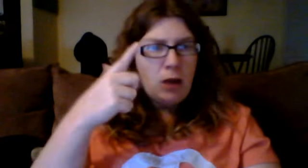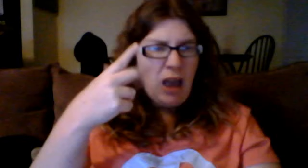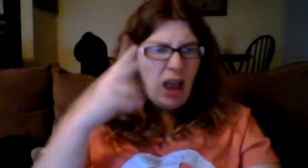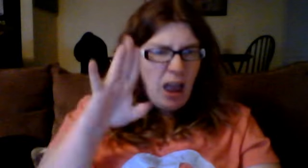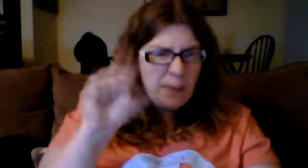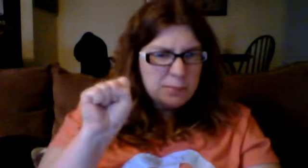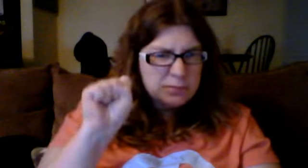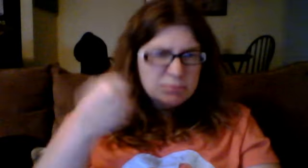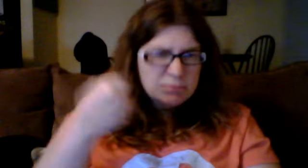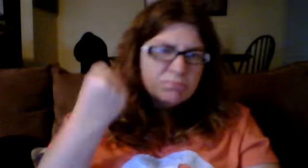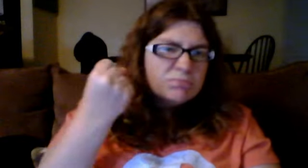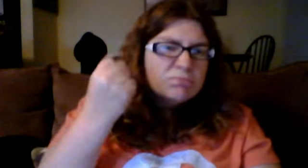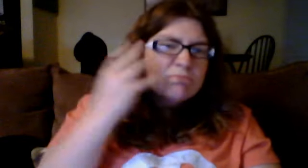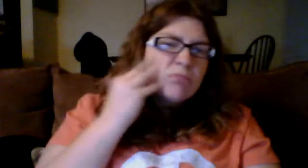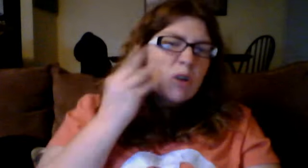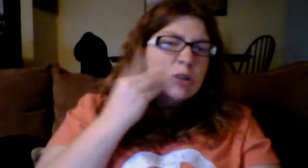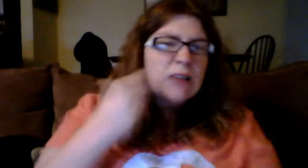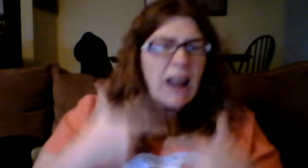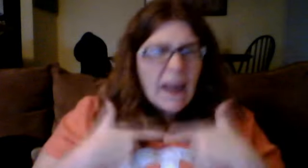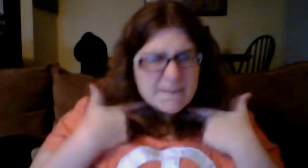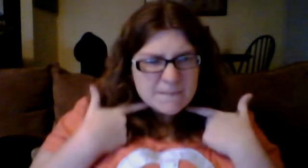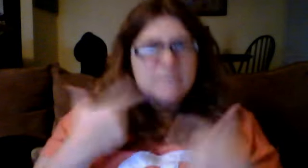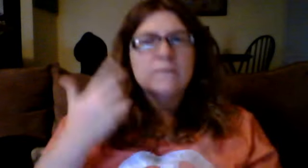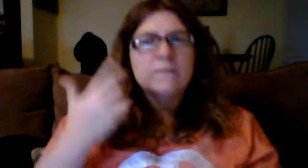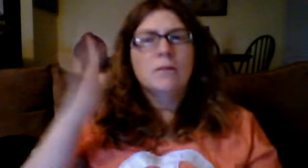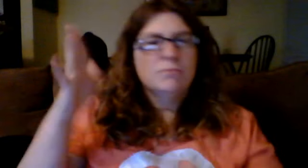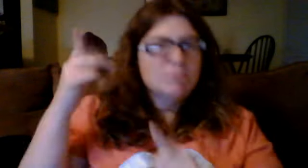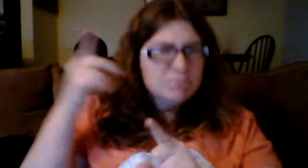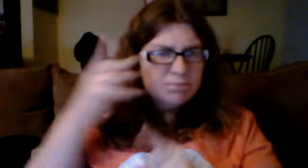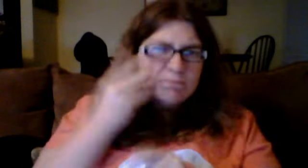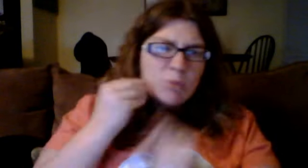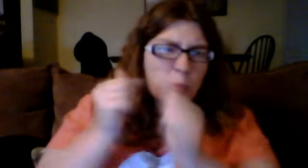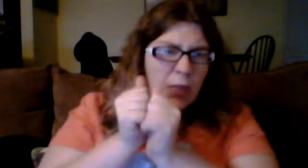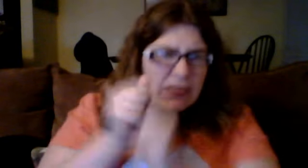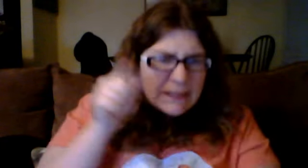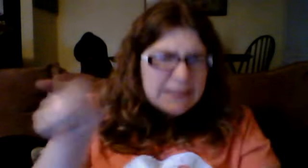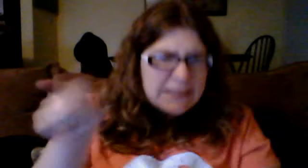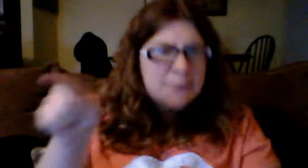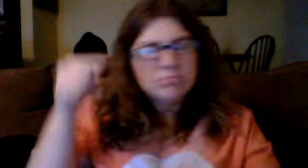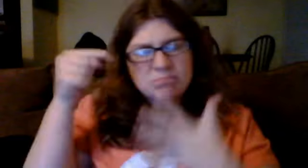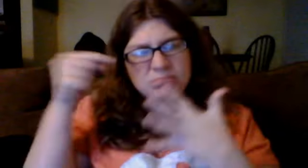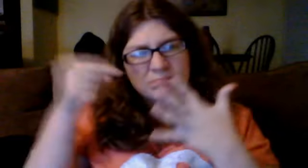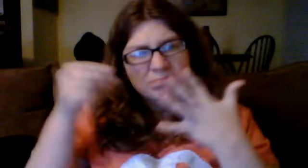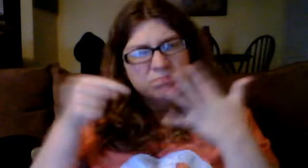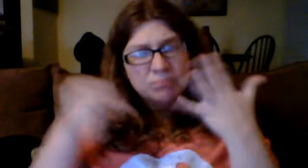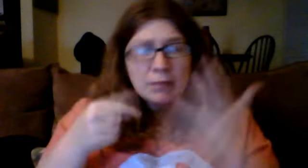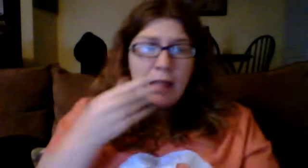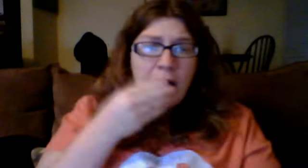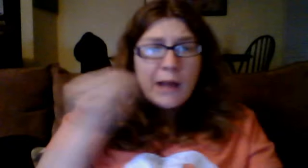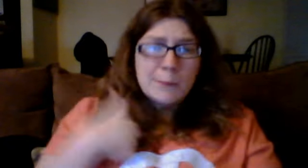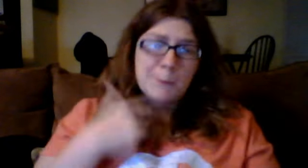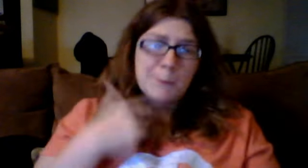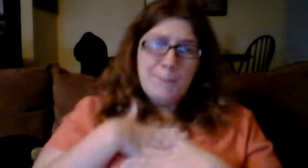My attacking looks like charlaters. And you saw that it was my client. I told you I couldn't penalize him.